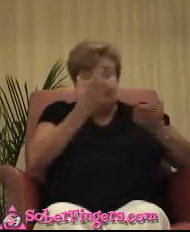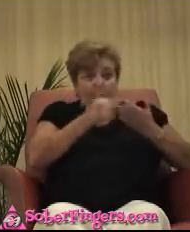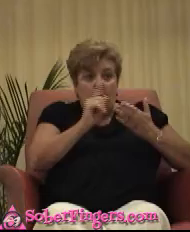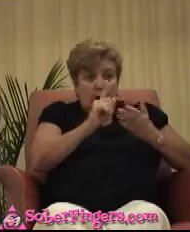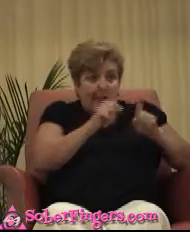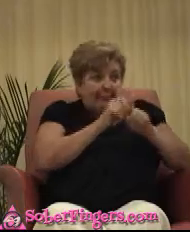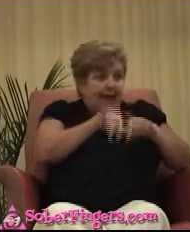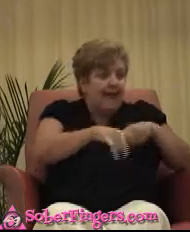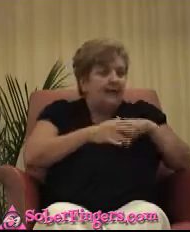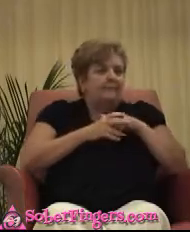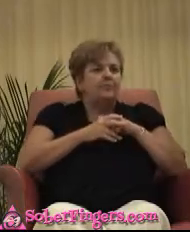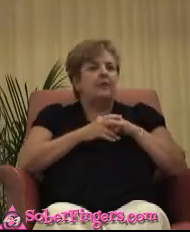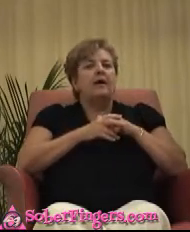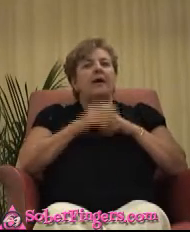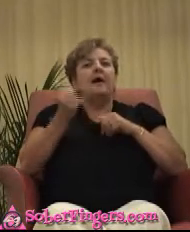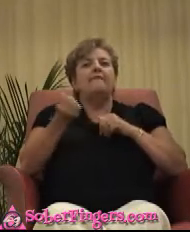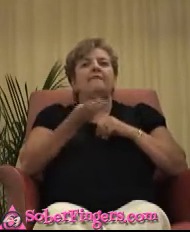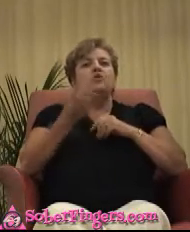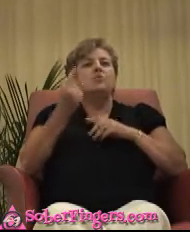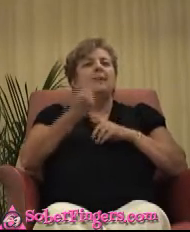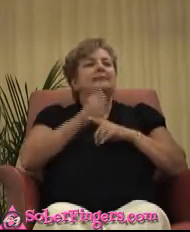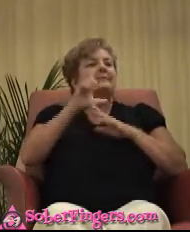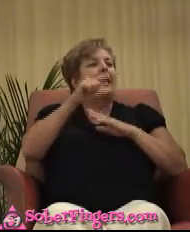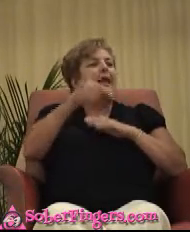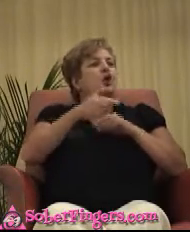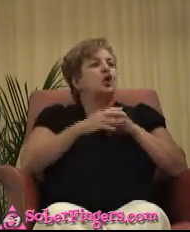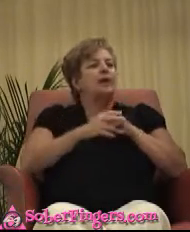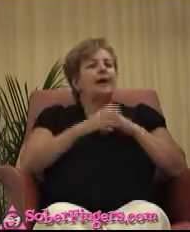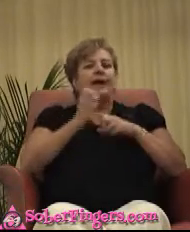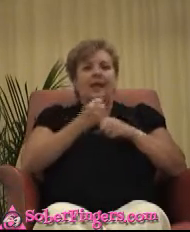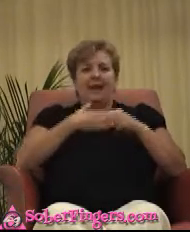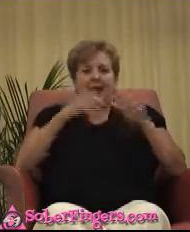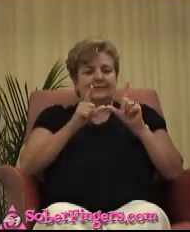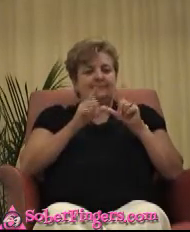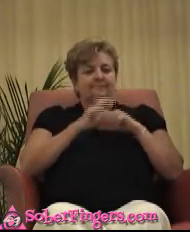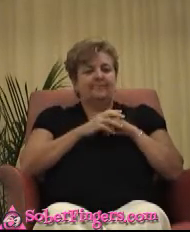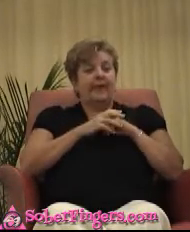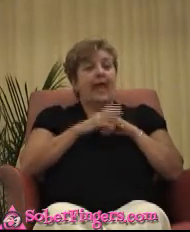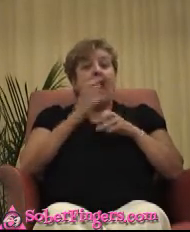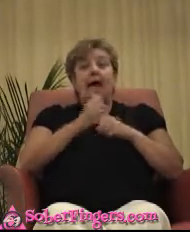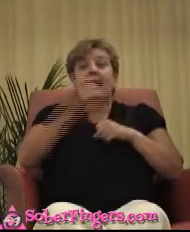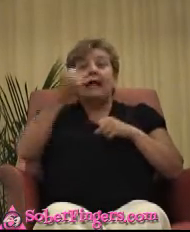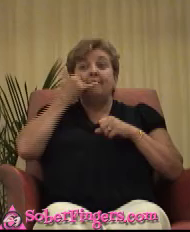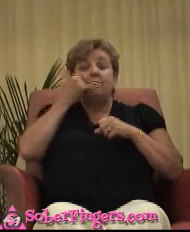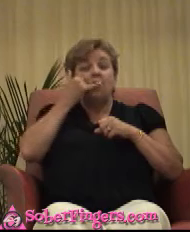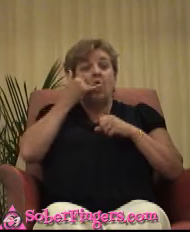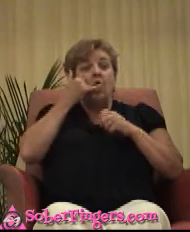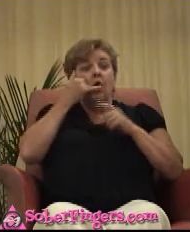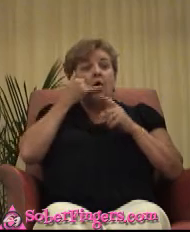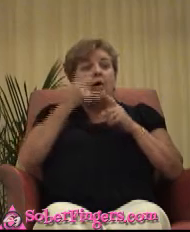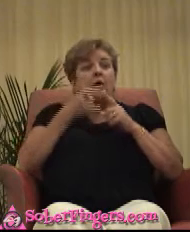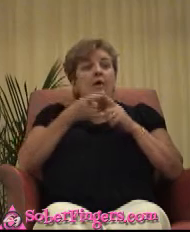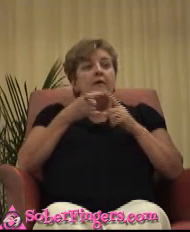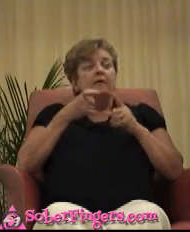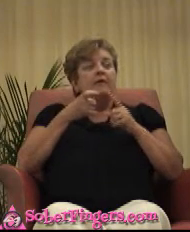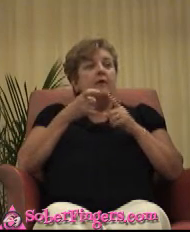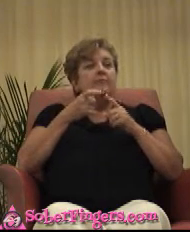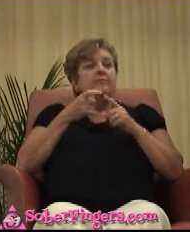A couple of months later, the license has actually come in the mail. I'll say it from the head of the pilot union. A grievance had been filed on